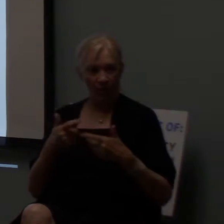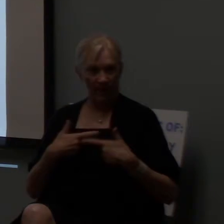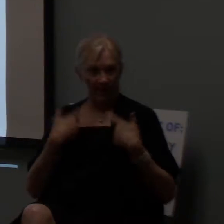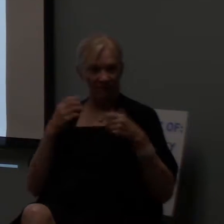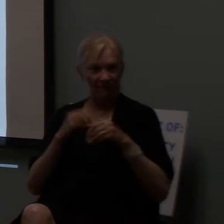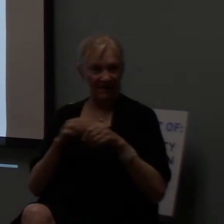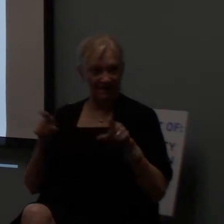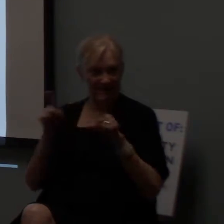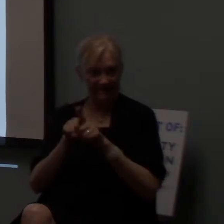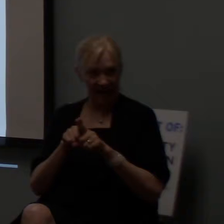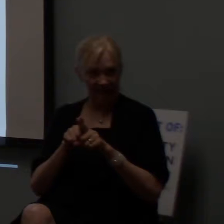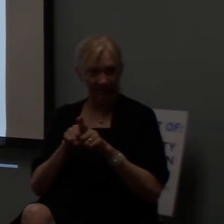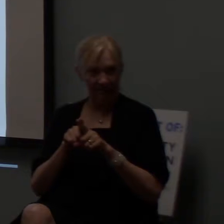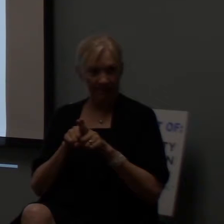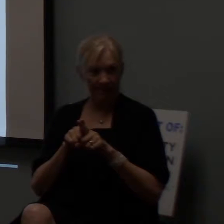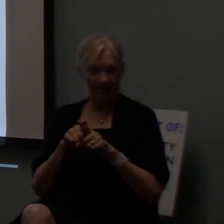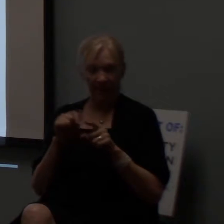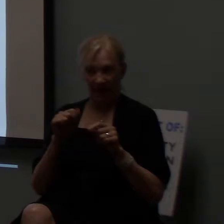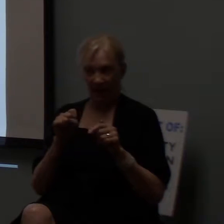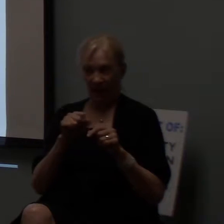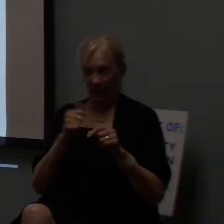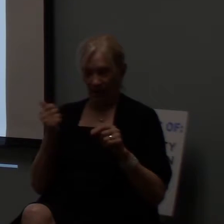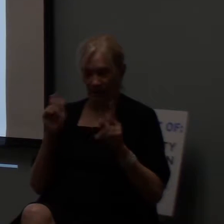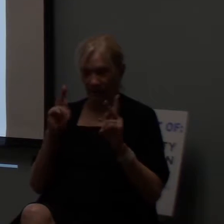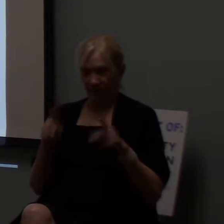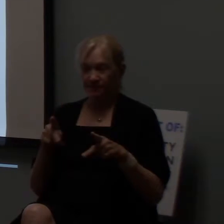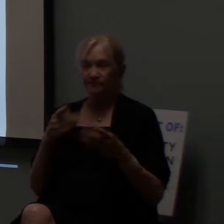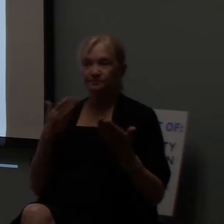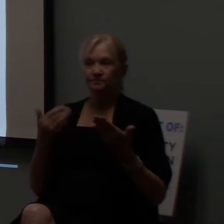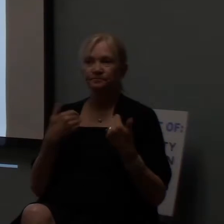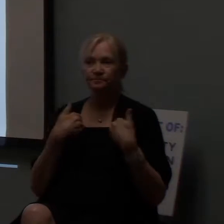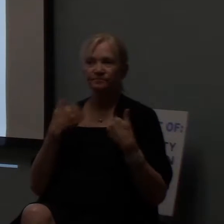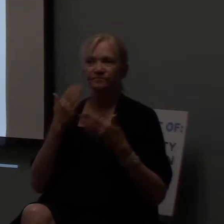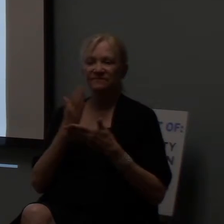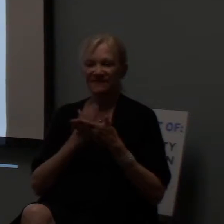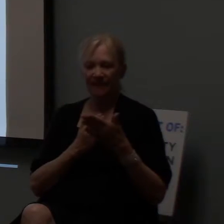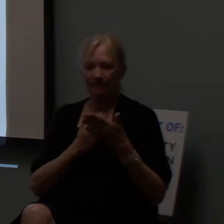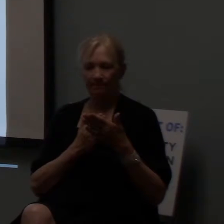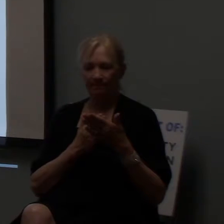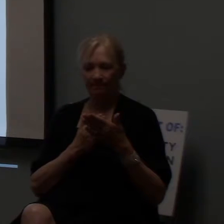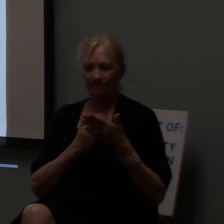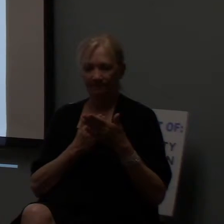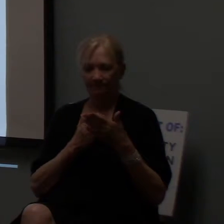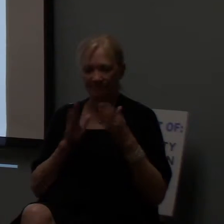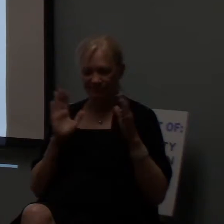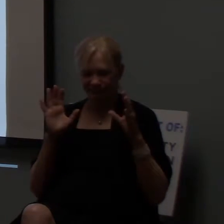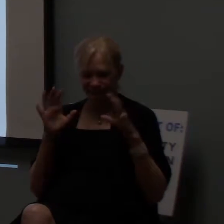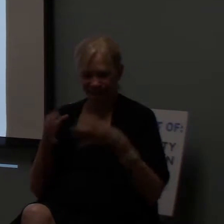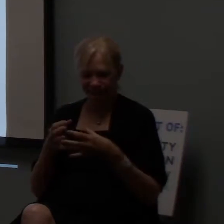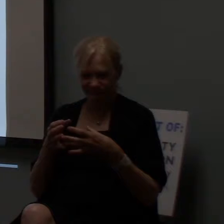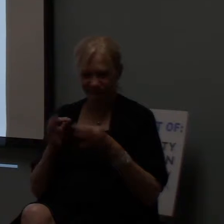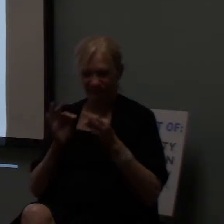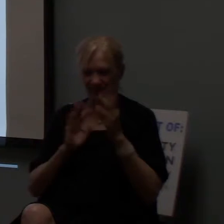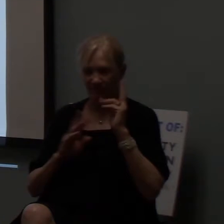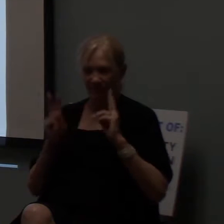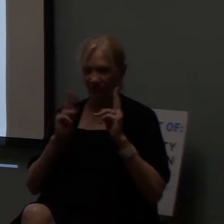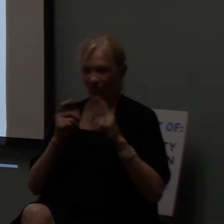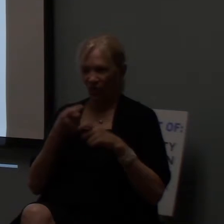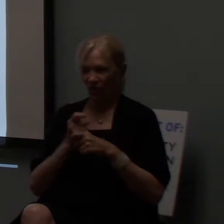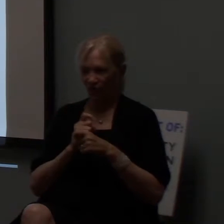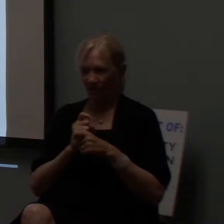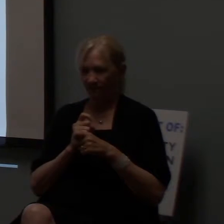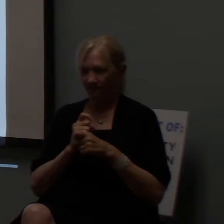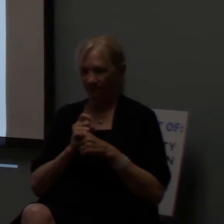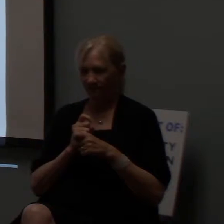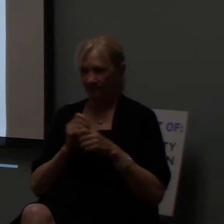district as another person. So you might have some concentration of people from a